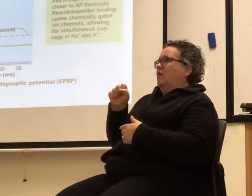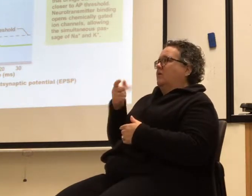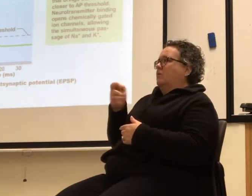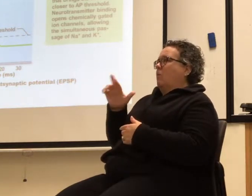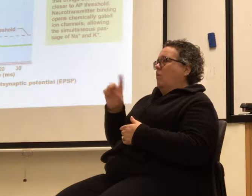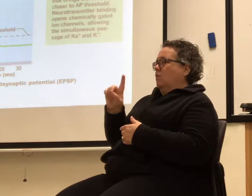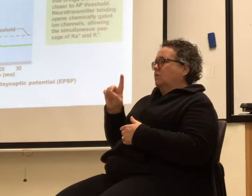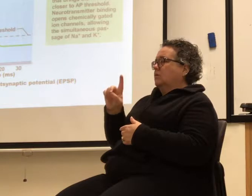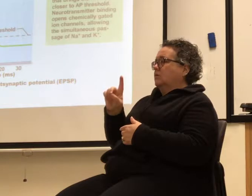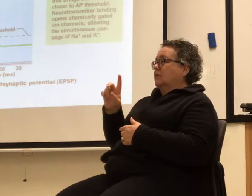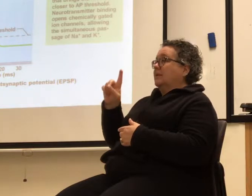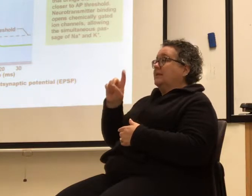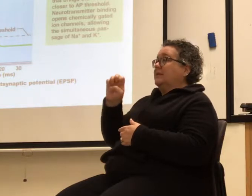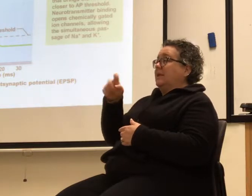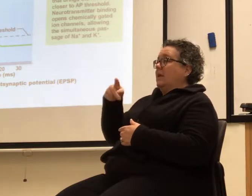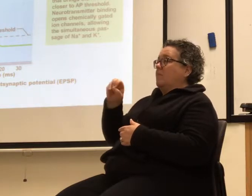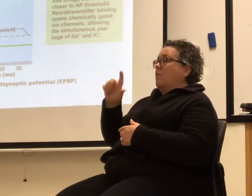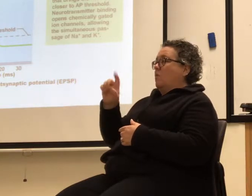Dipole.